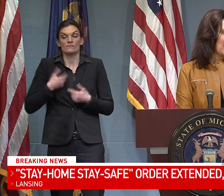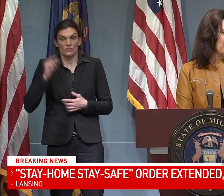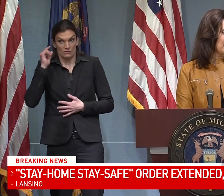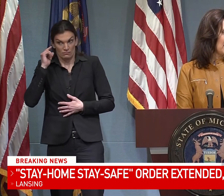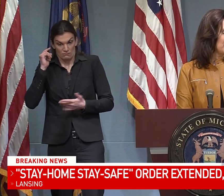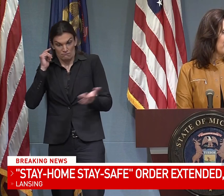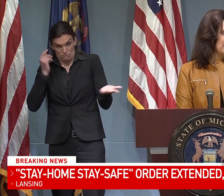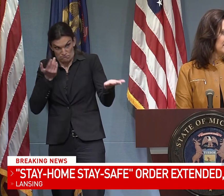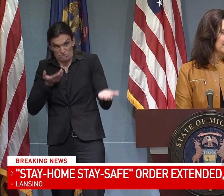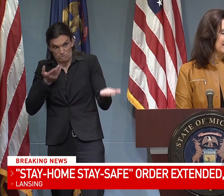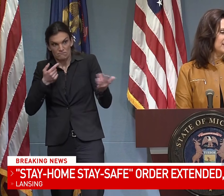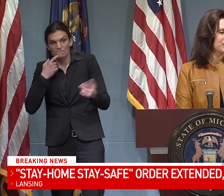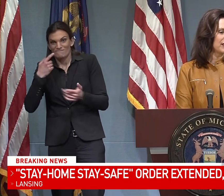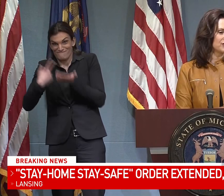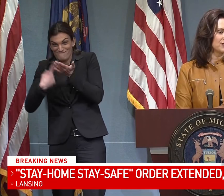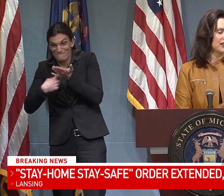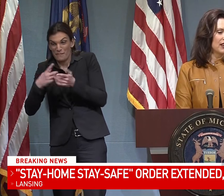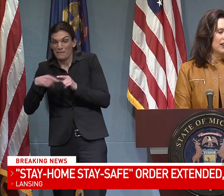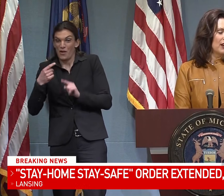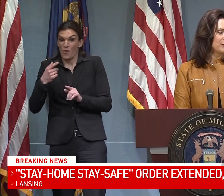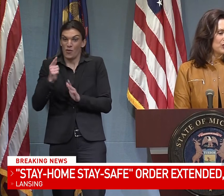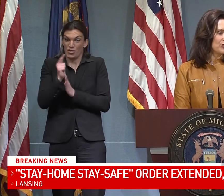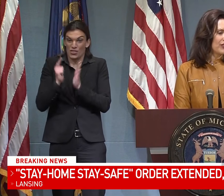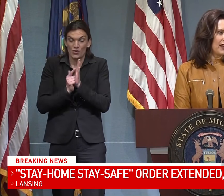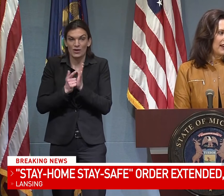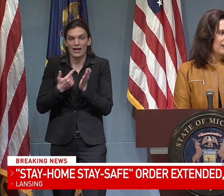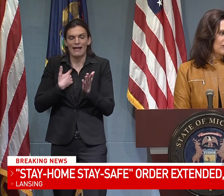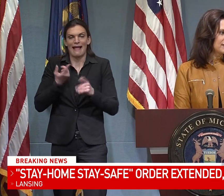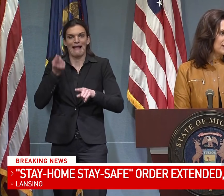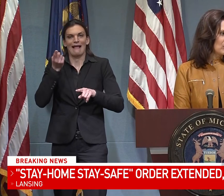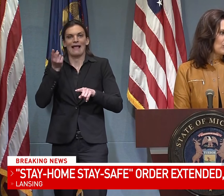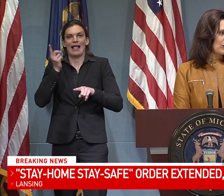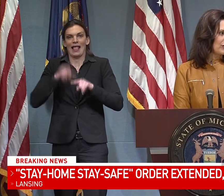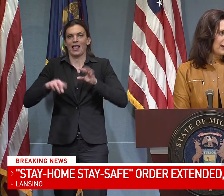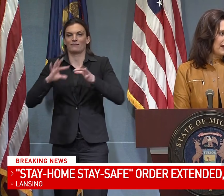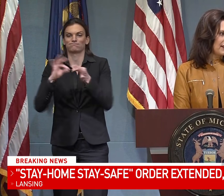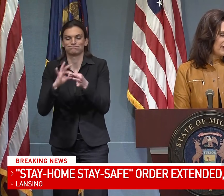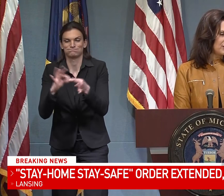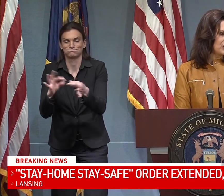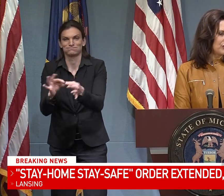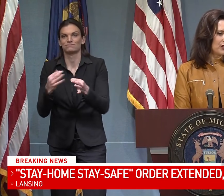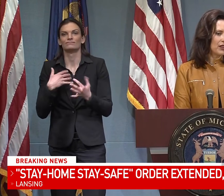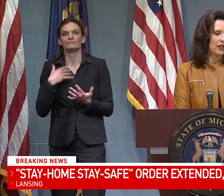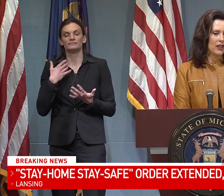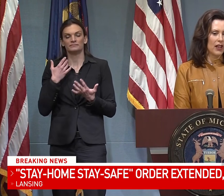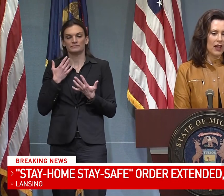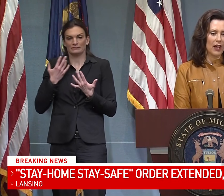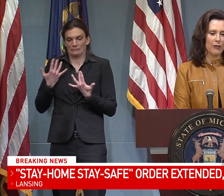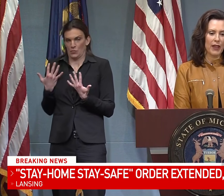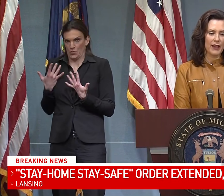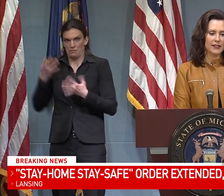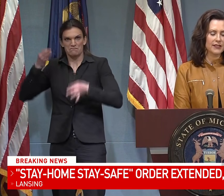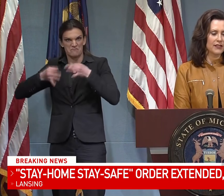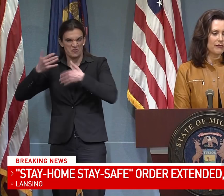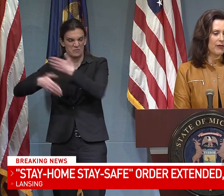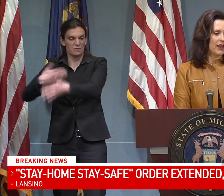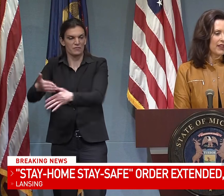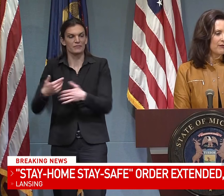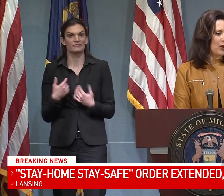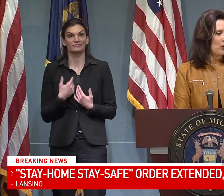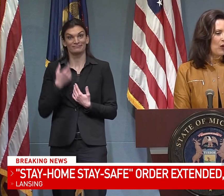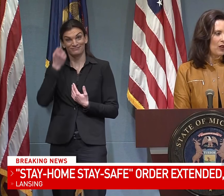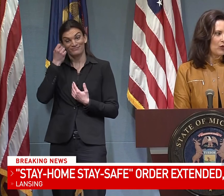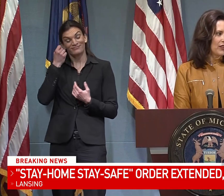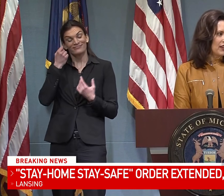really comment on pending litigation. I'll just observe that every single order that I have issued has, I